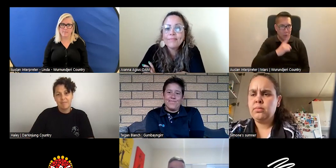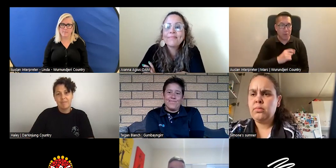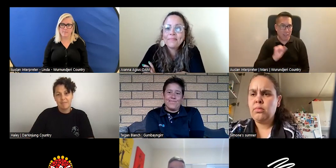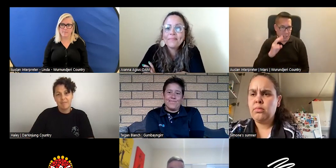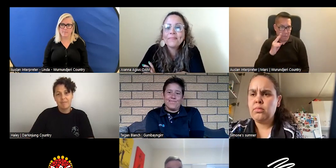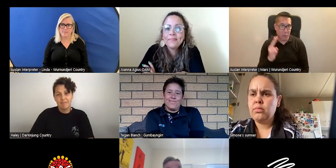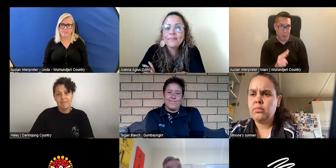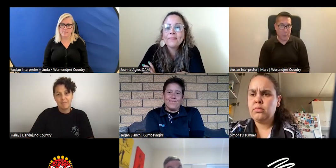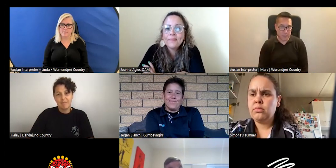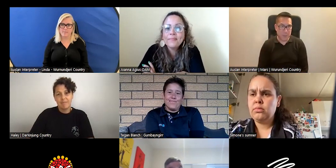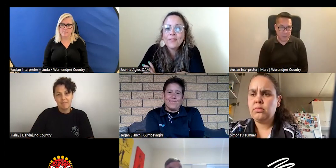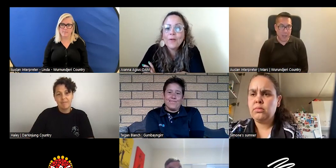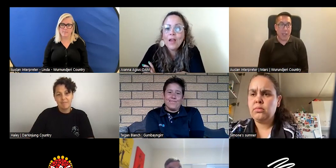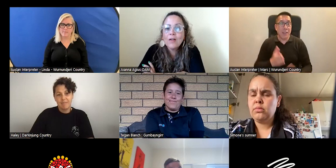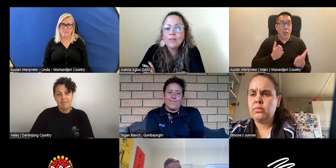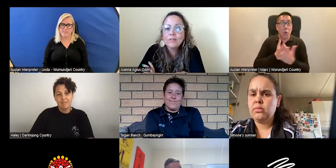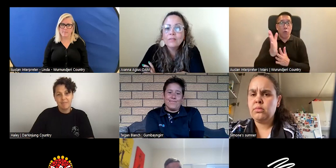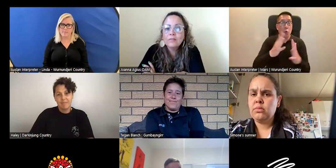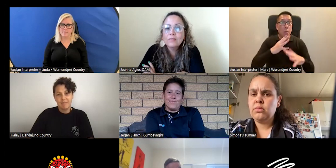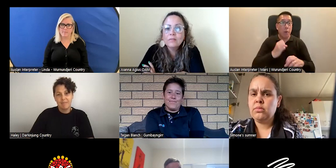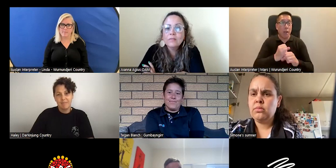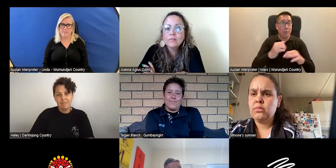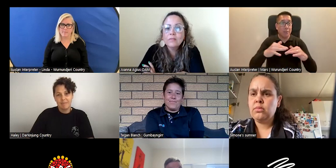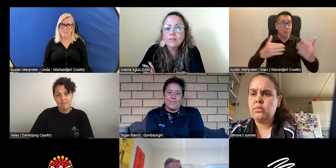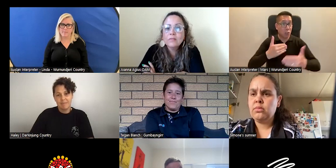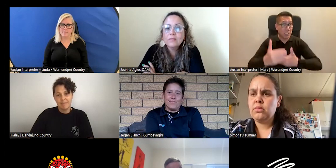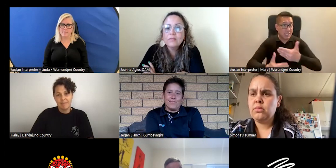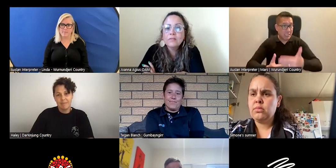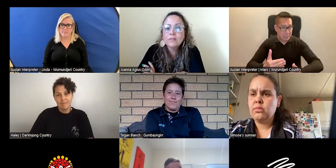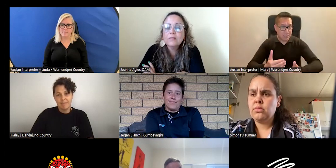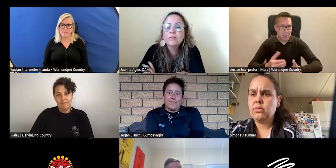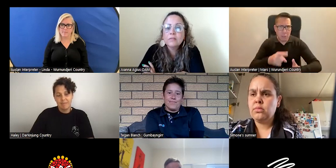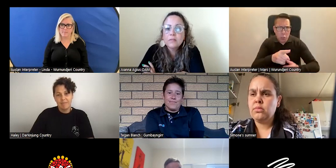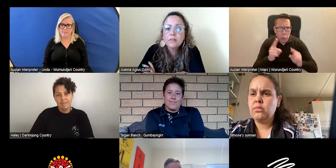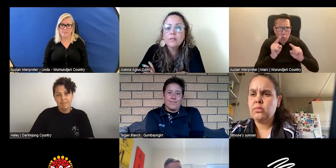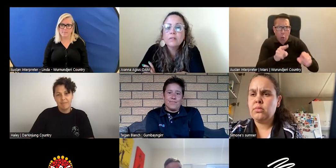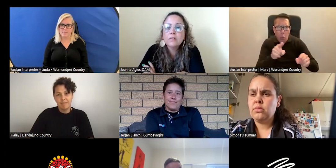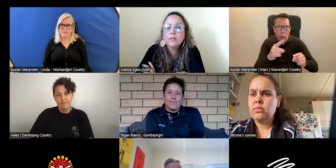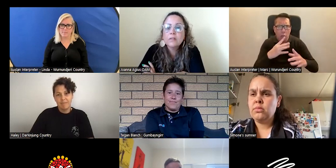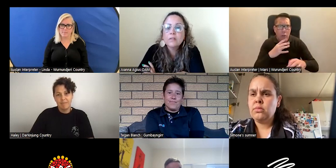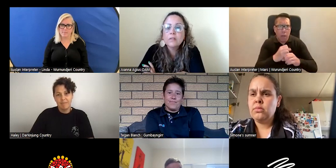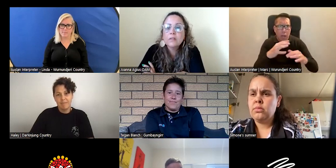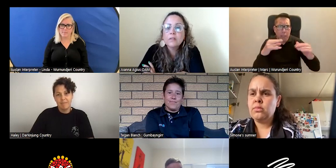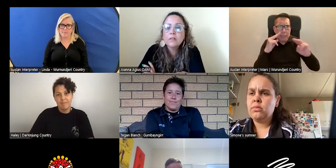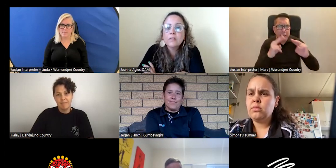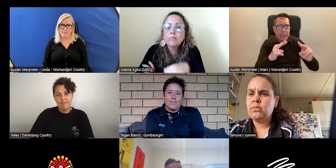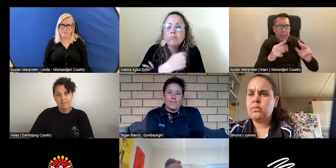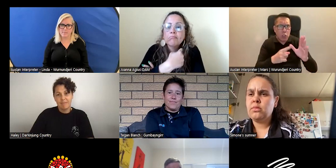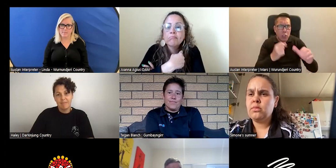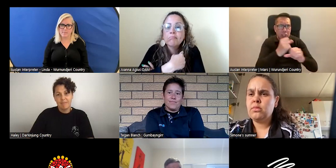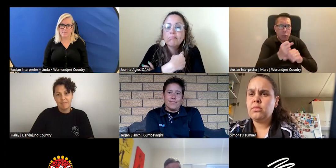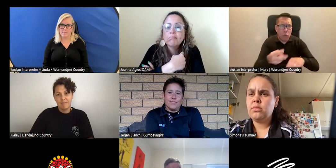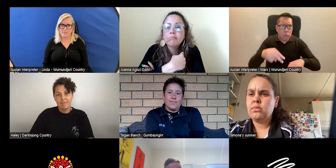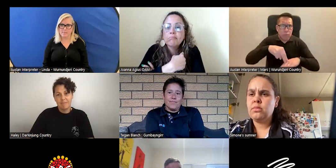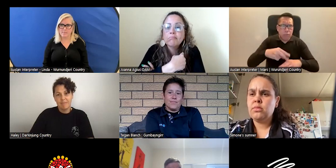And then it went through the Parliament process. Did anyone come to the Parliament to see the Attorney General table